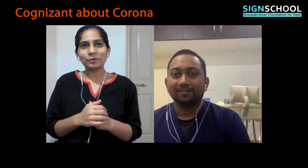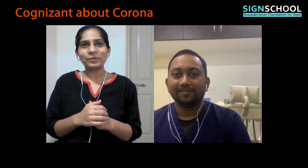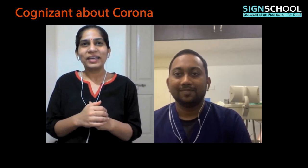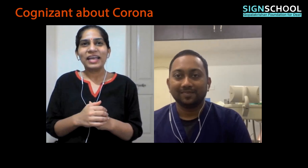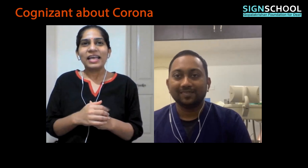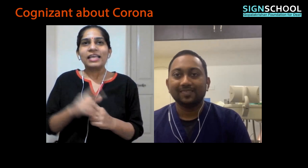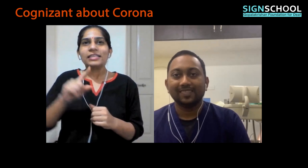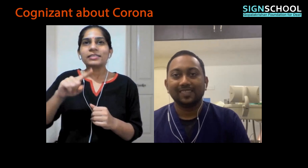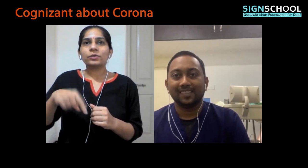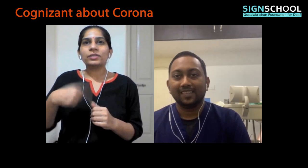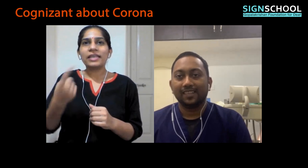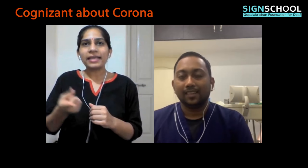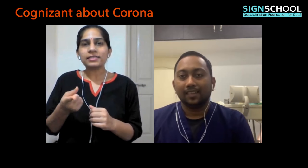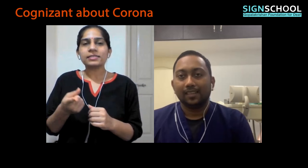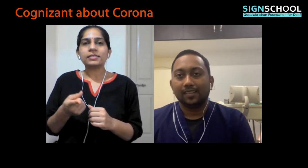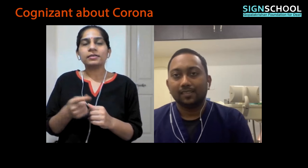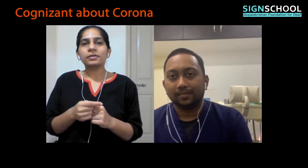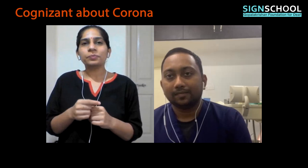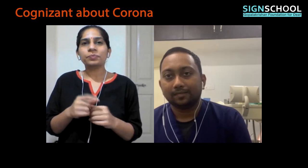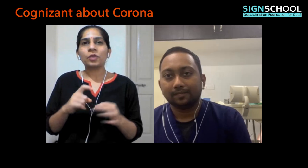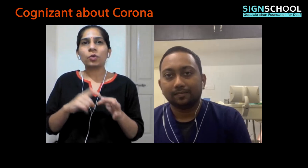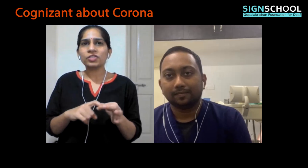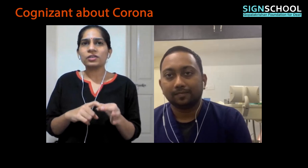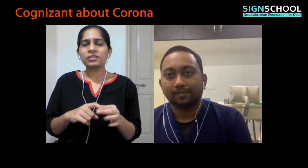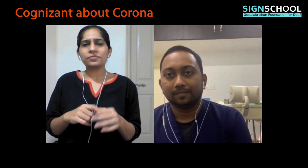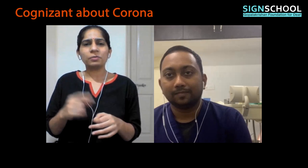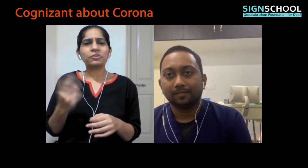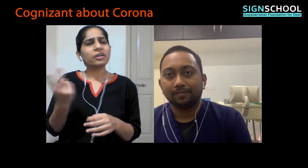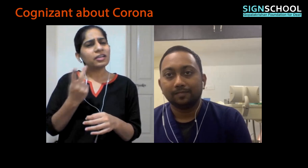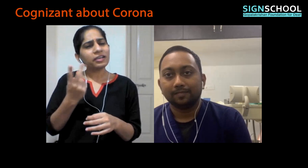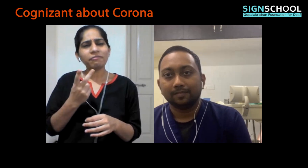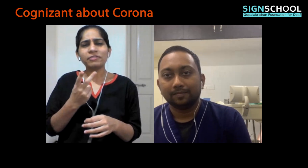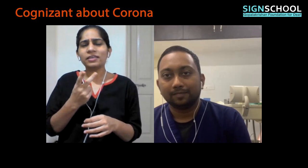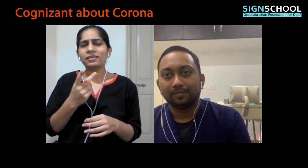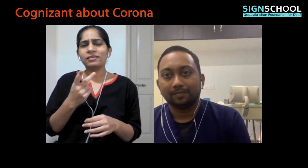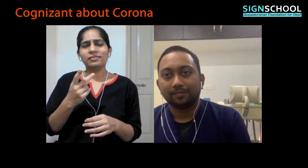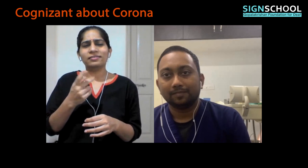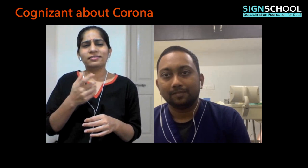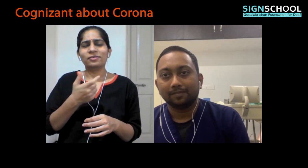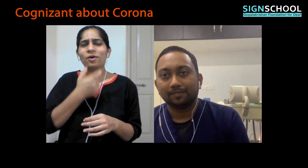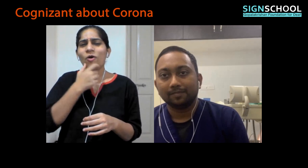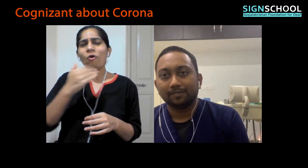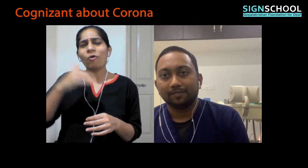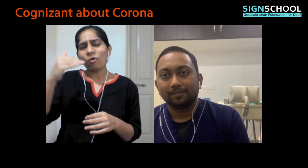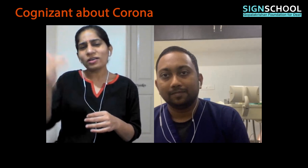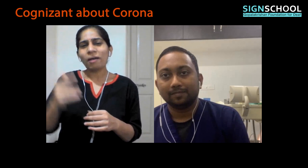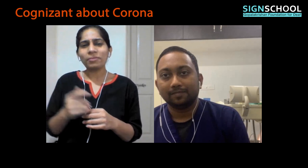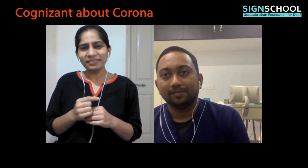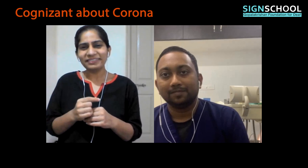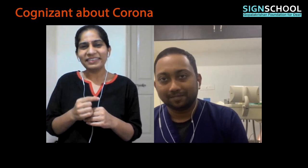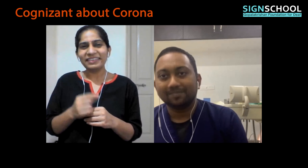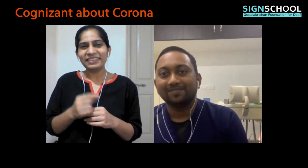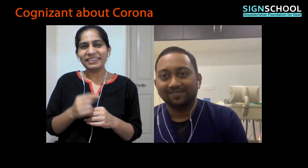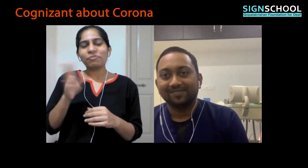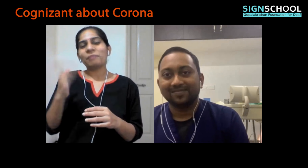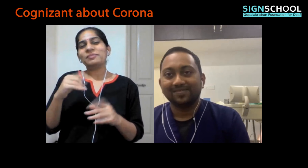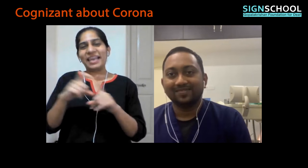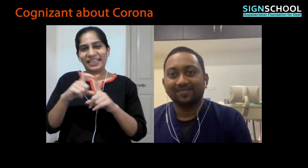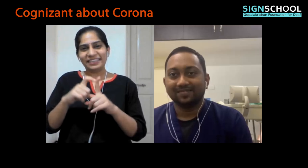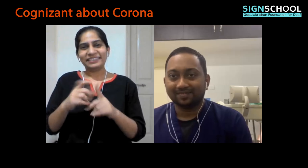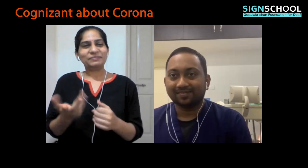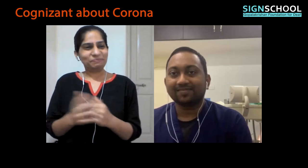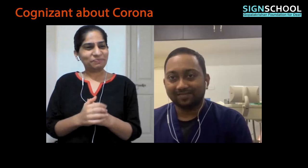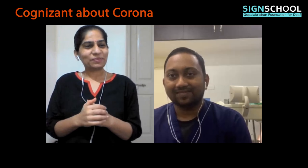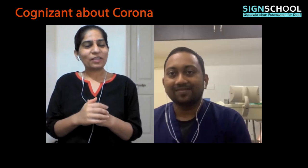Right, thank you. So the next question is from a really lovely old couple